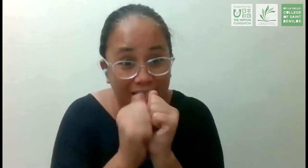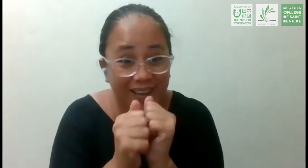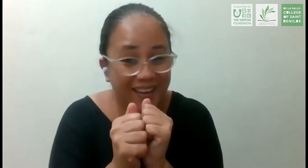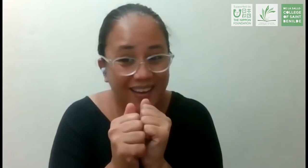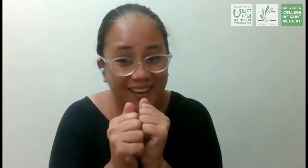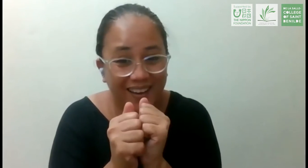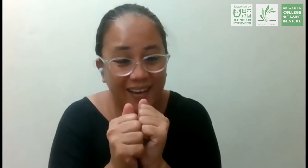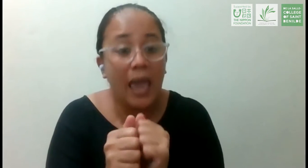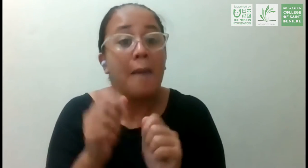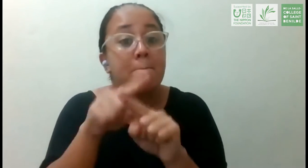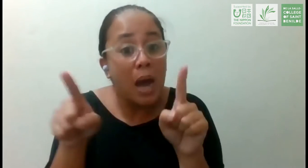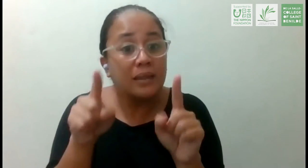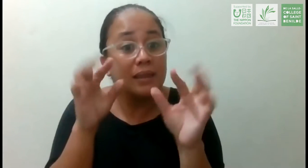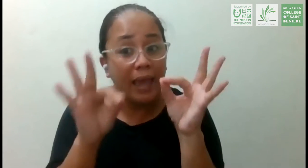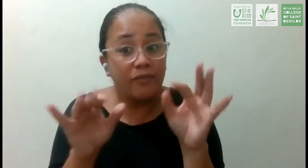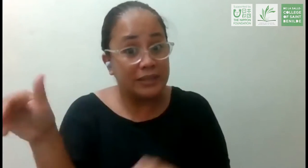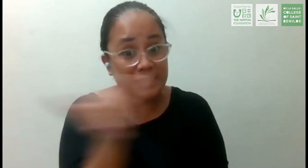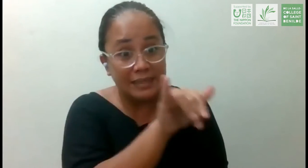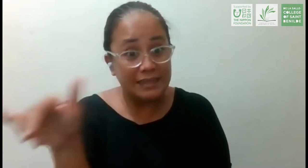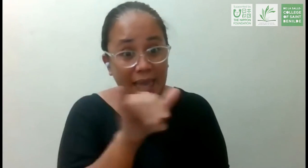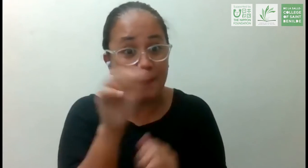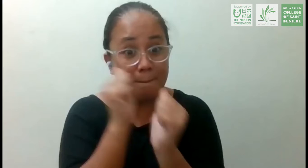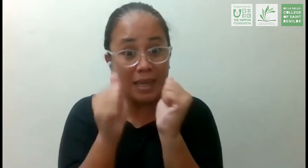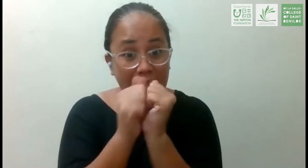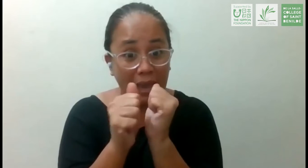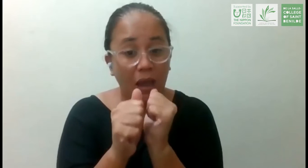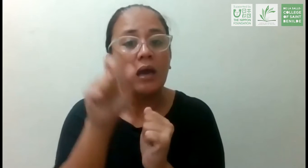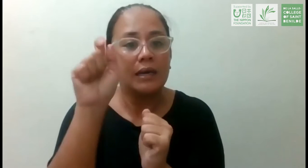If they're same meanings, then you only pick one.